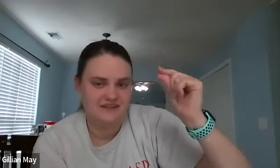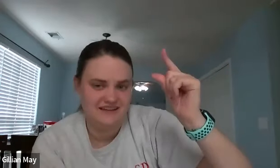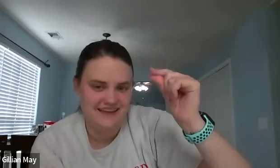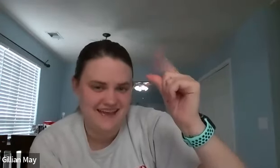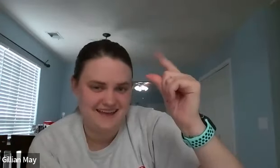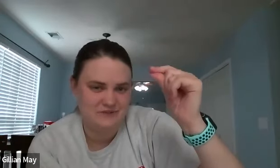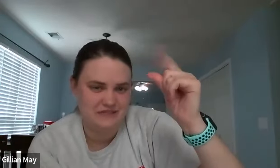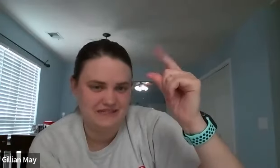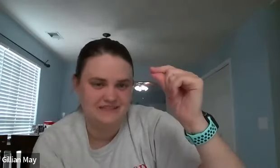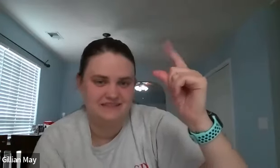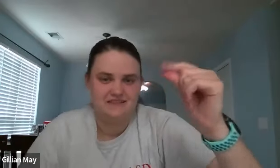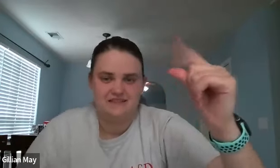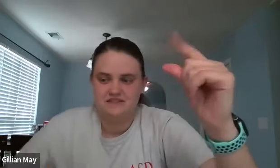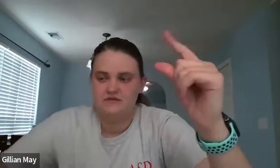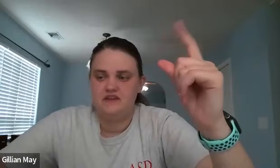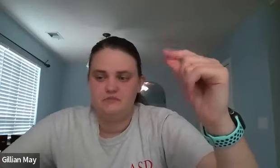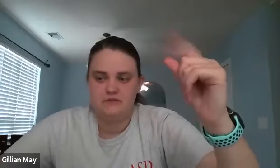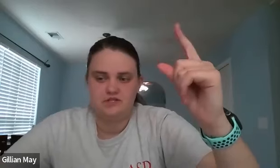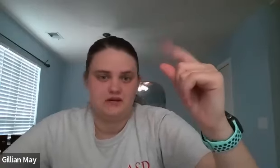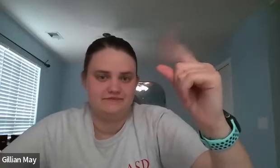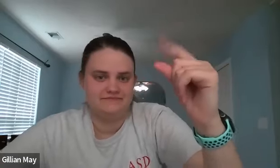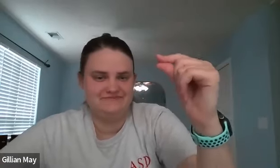Good, yeah, 20. So think of baby shark.